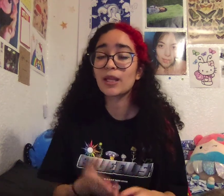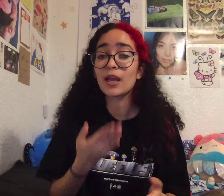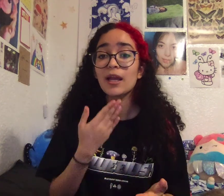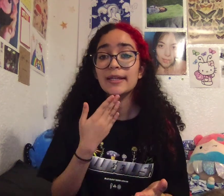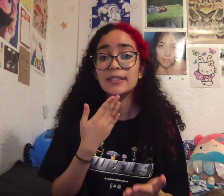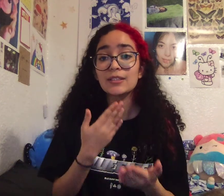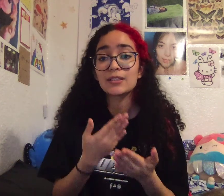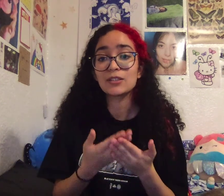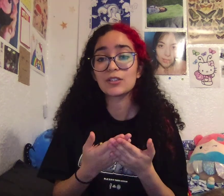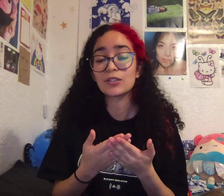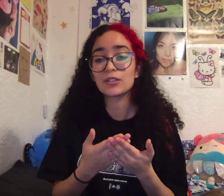today.